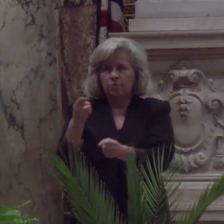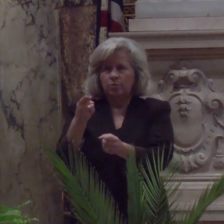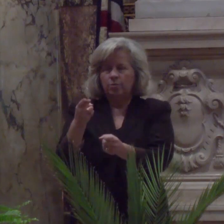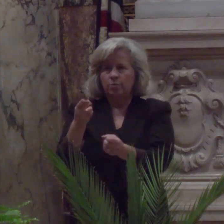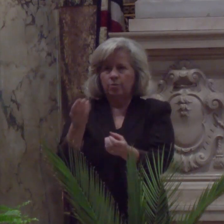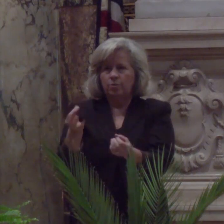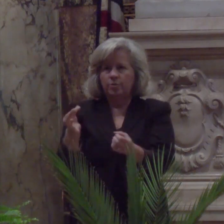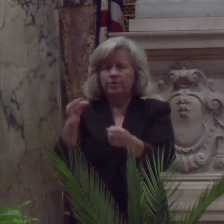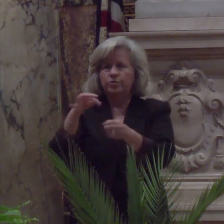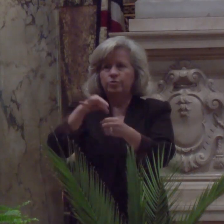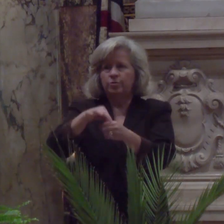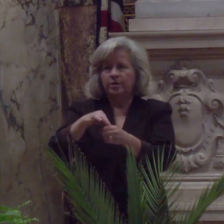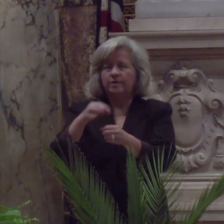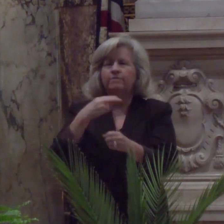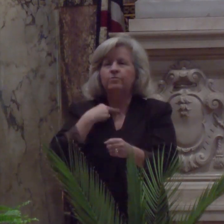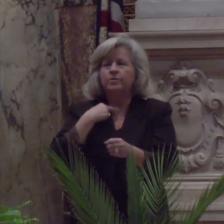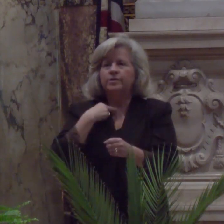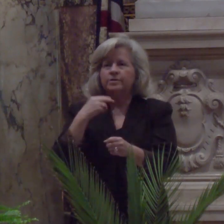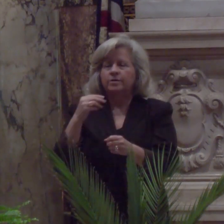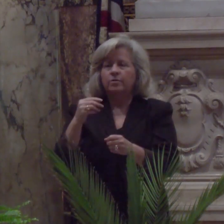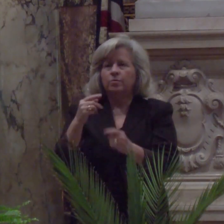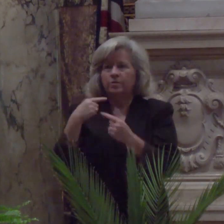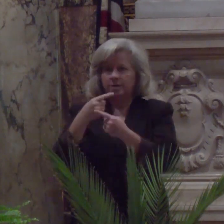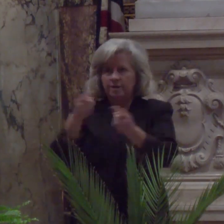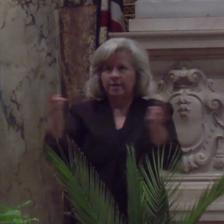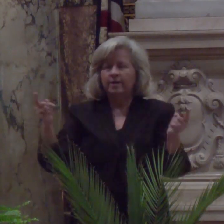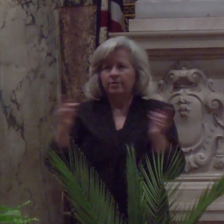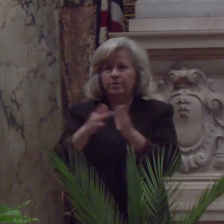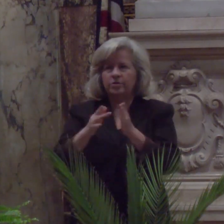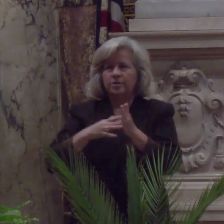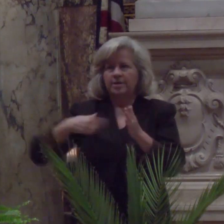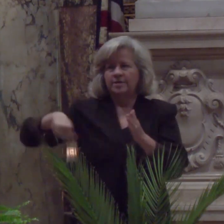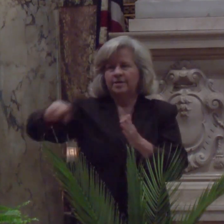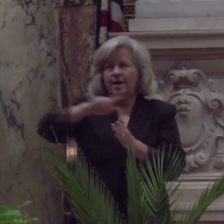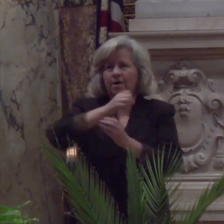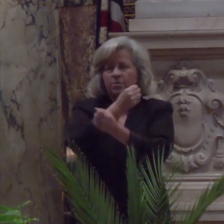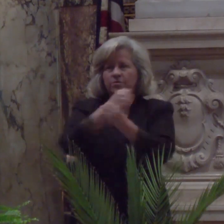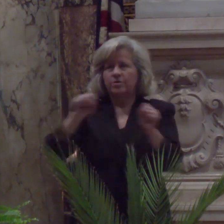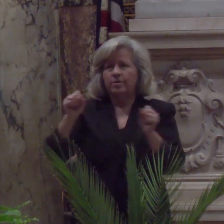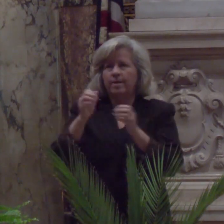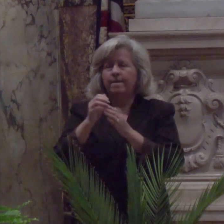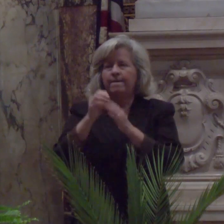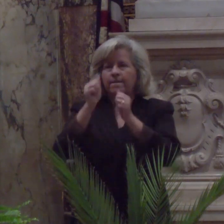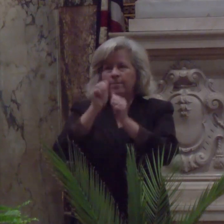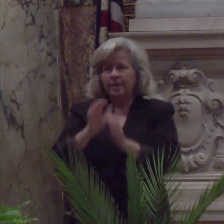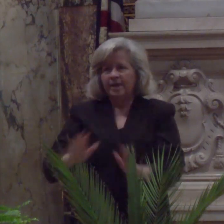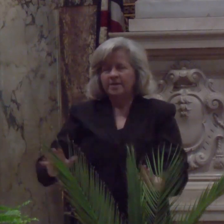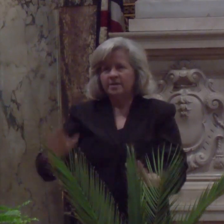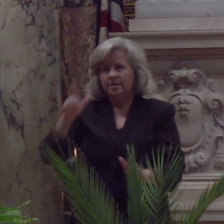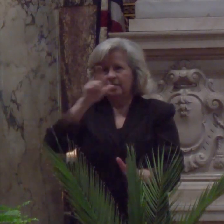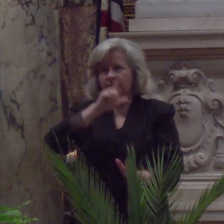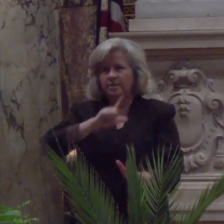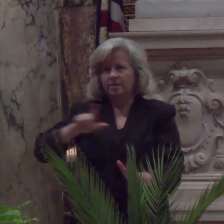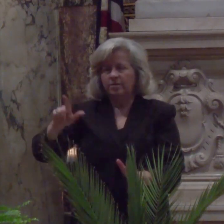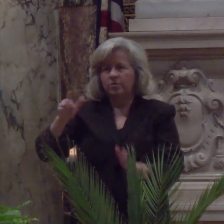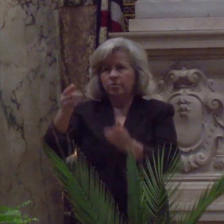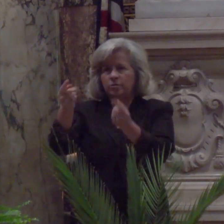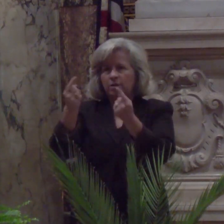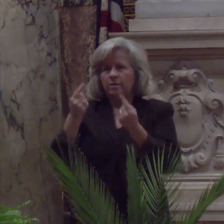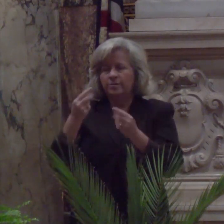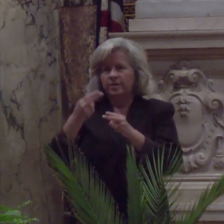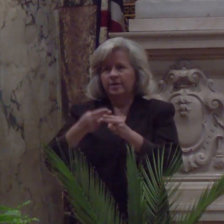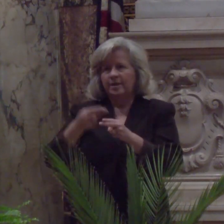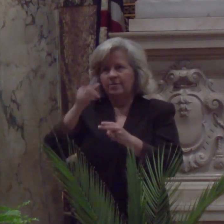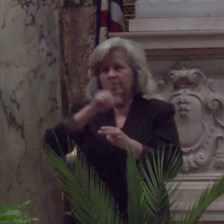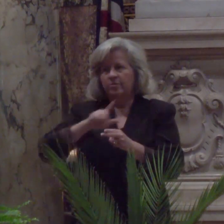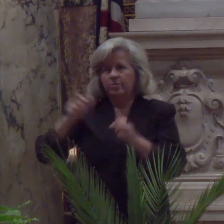in proclaiming Jesus as our Messiah. Blessed is he who comes in the name of the Lord. Hosanna in